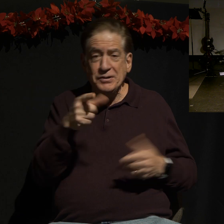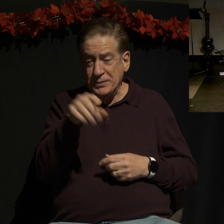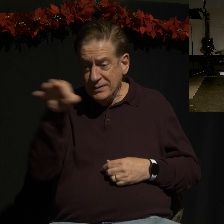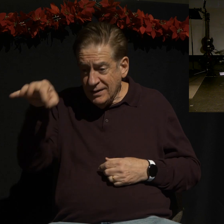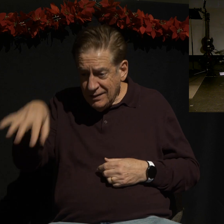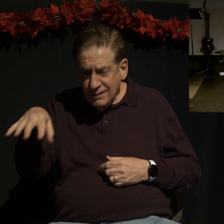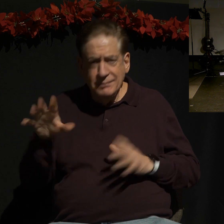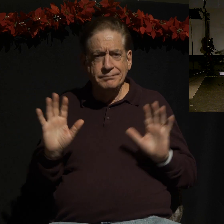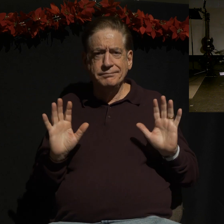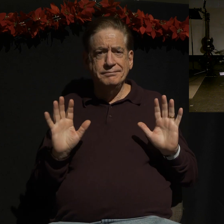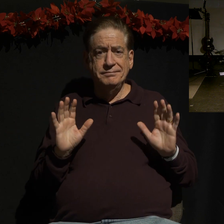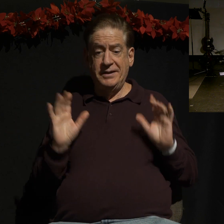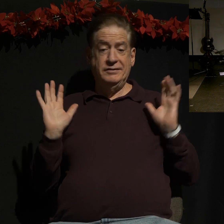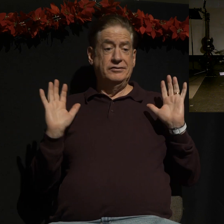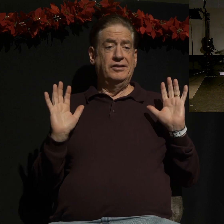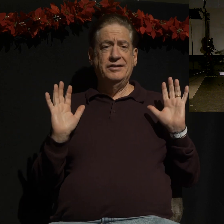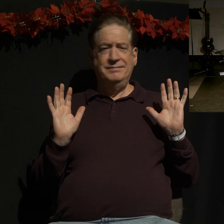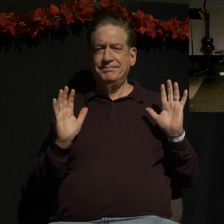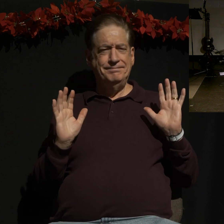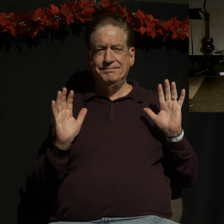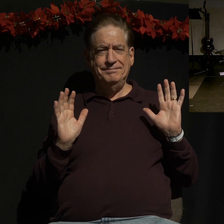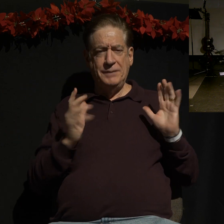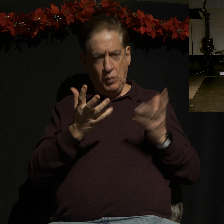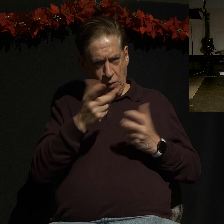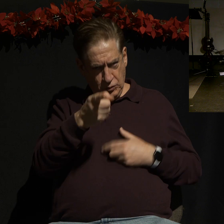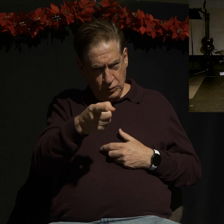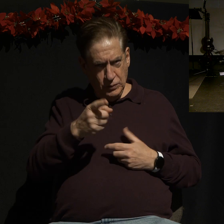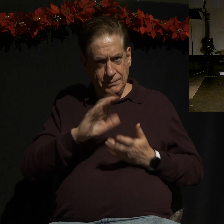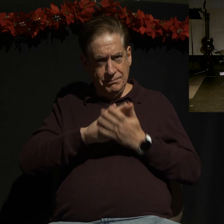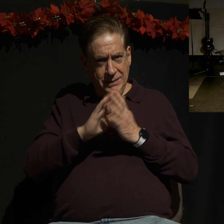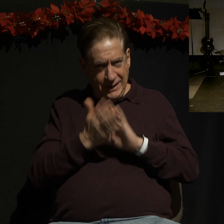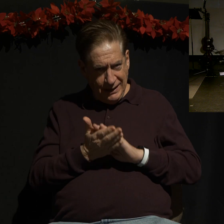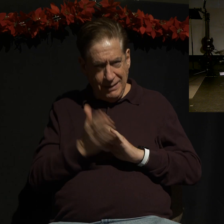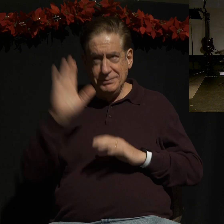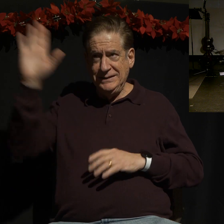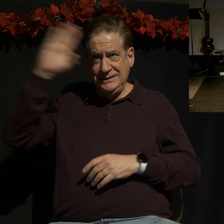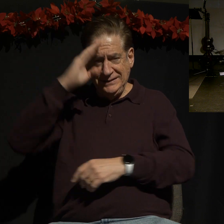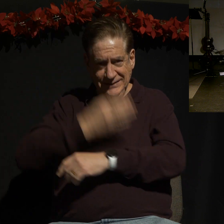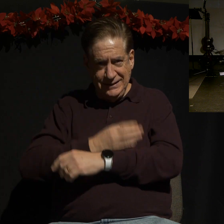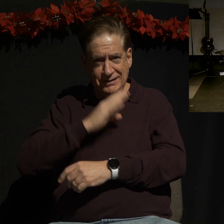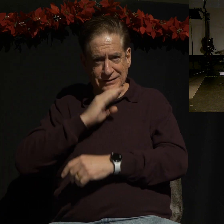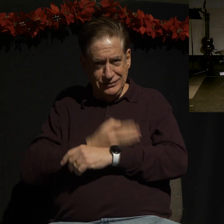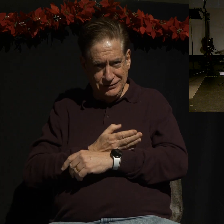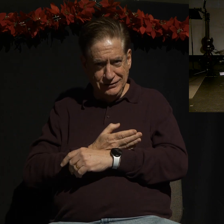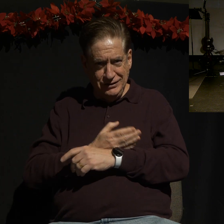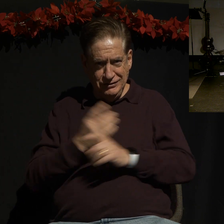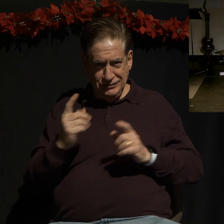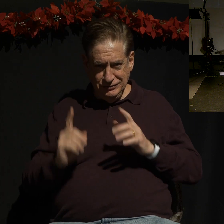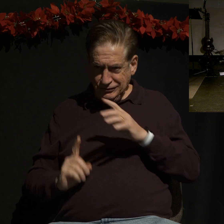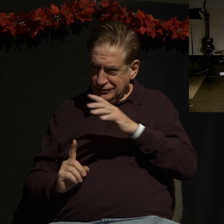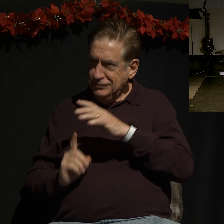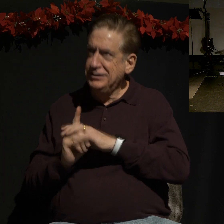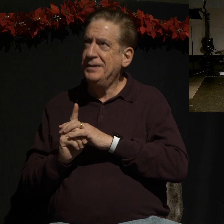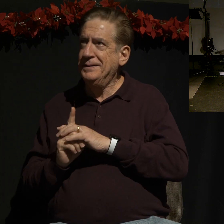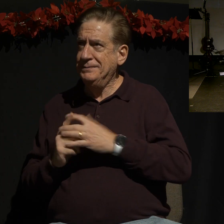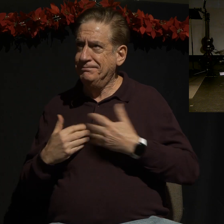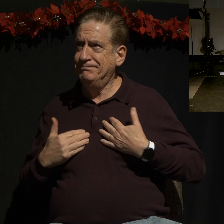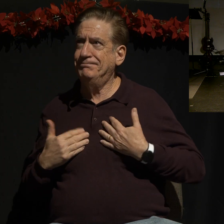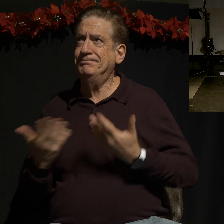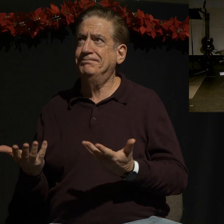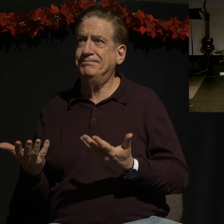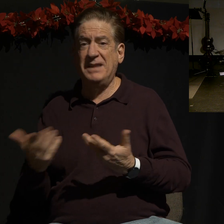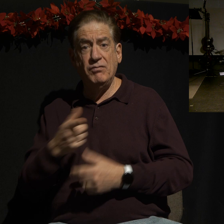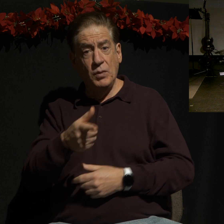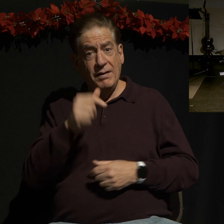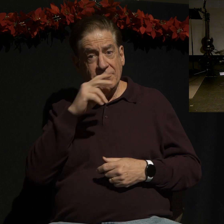box. He wants us to be his sons and daughters. If you have kids and they're